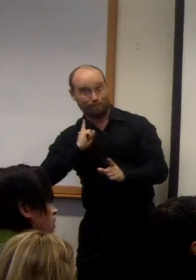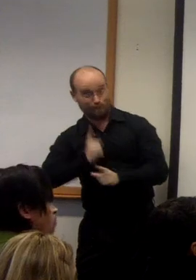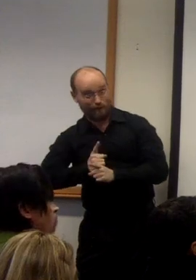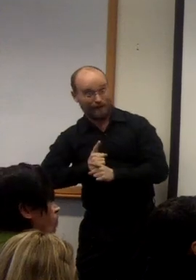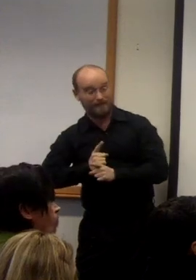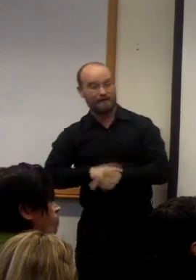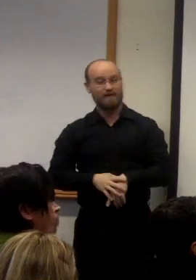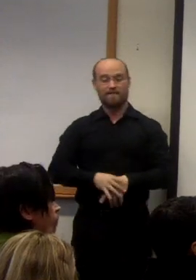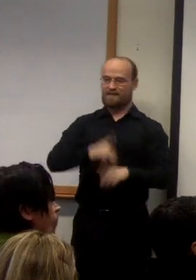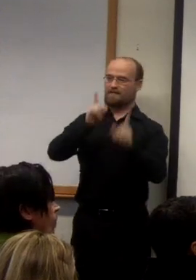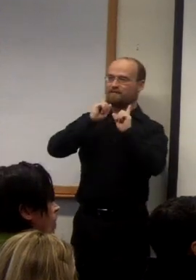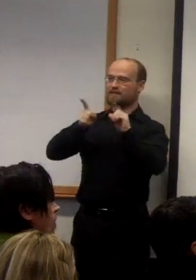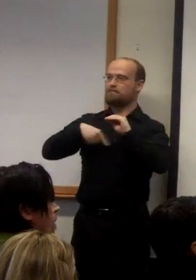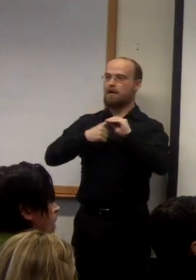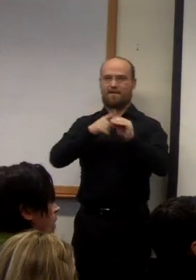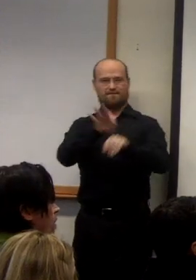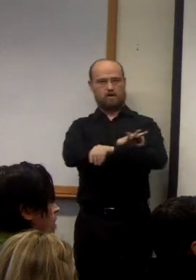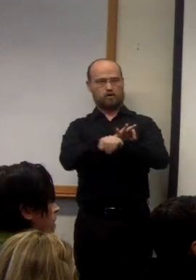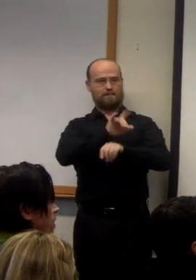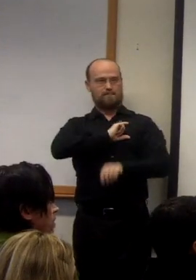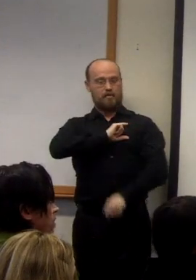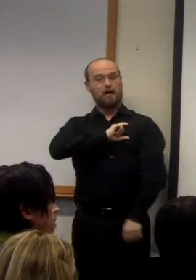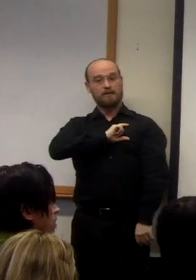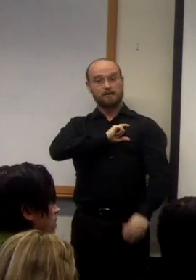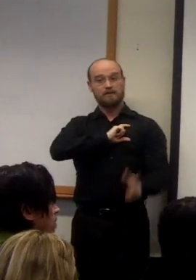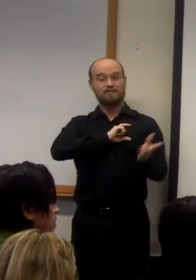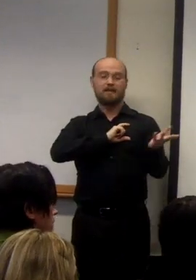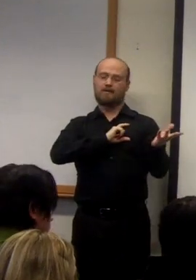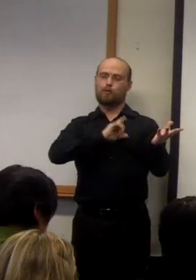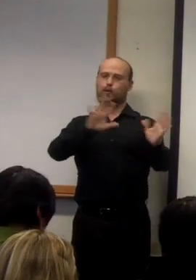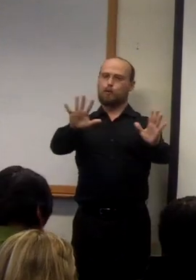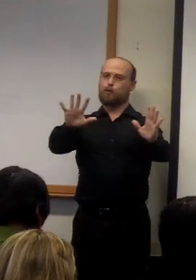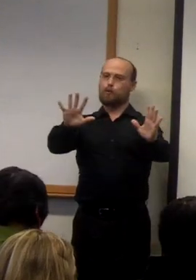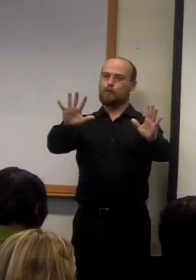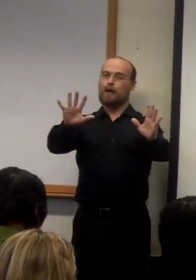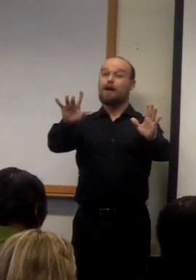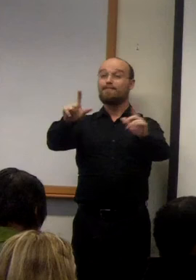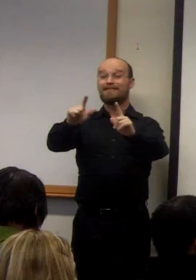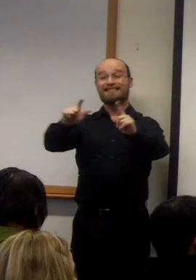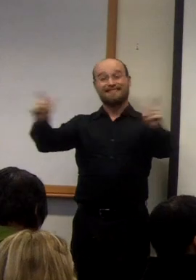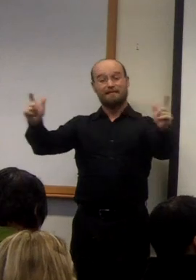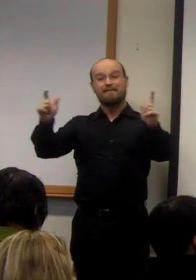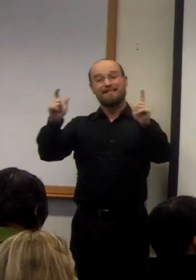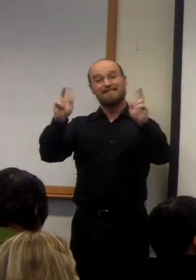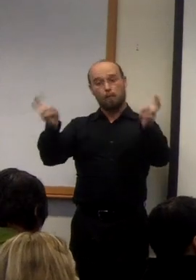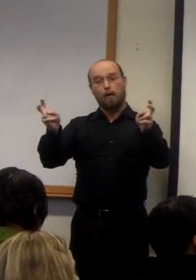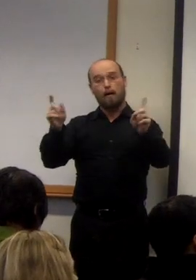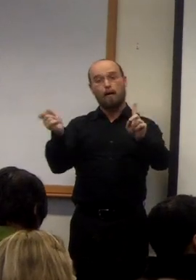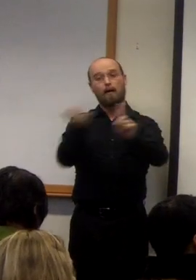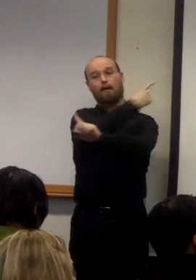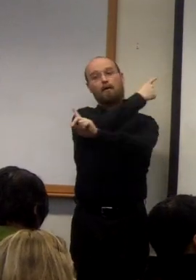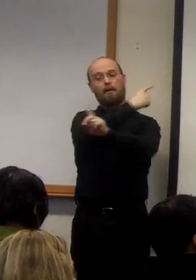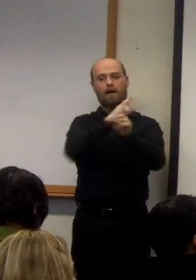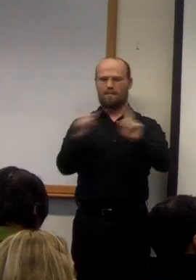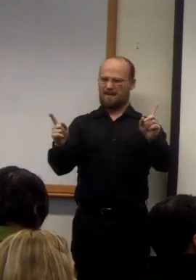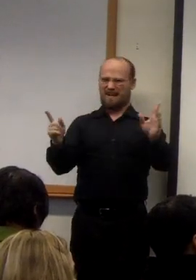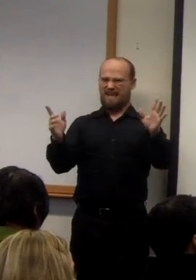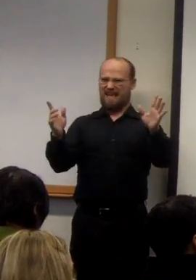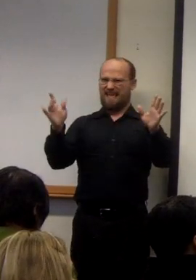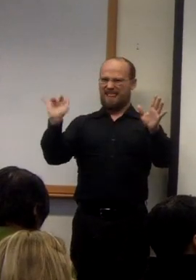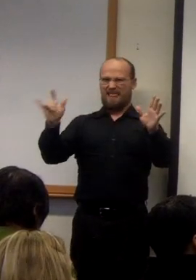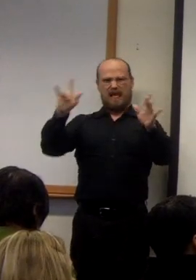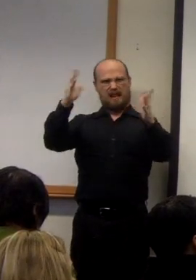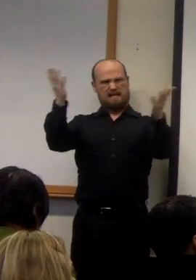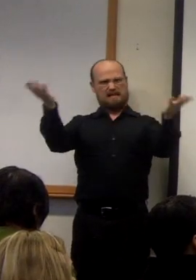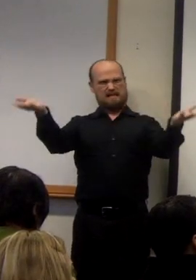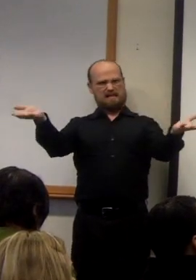function of the police is something, is an entirely different subject. But essentially, I mean, what does that say, right? I